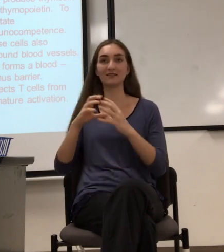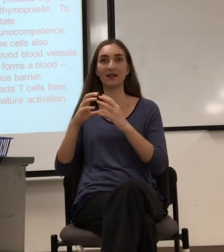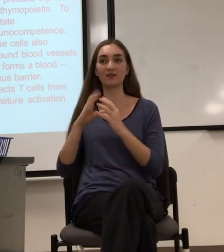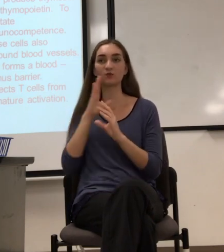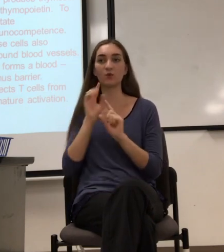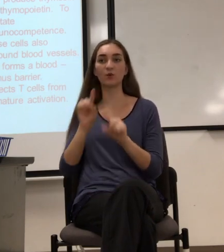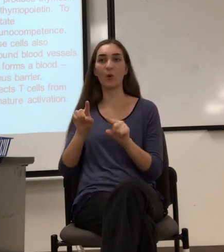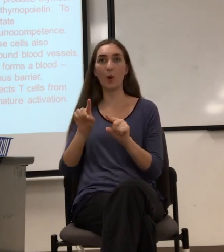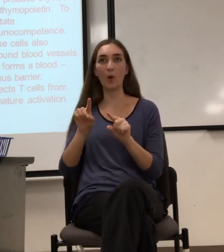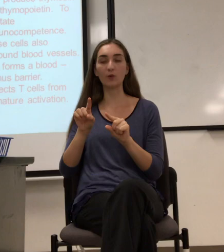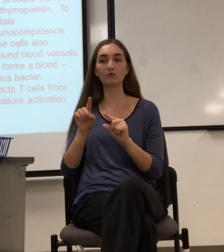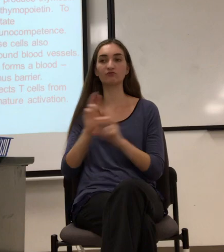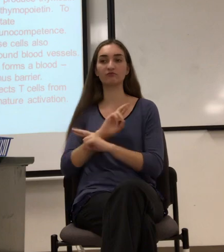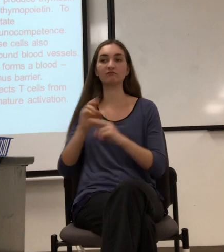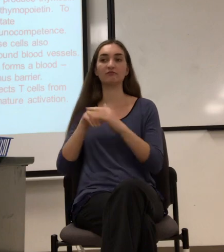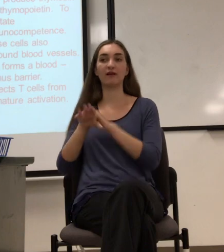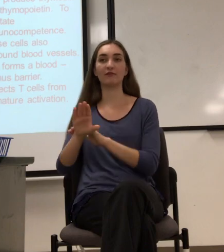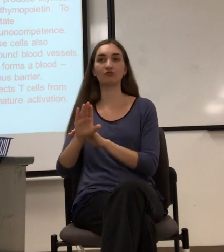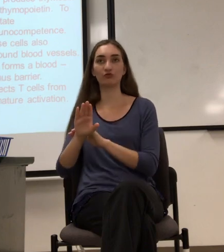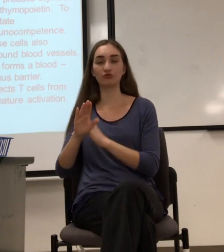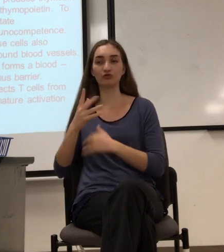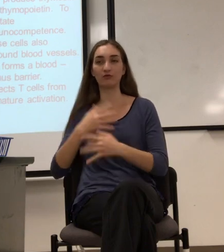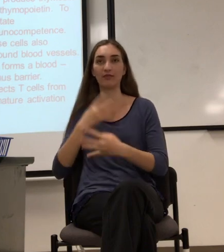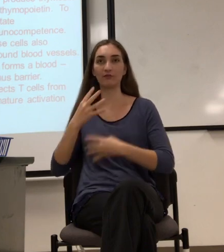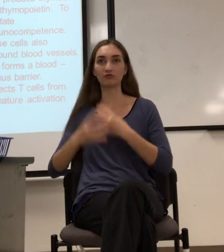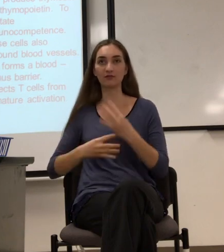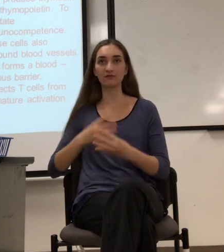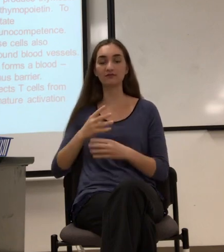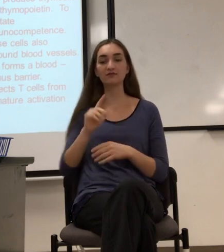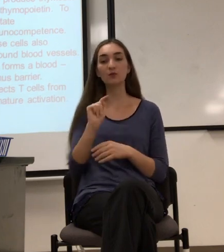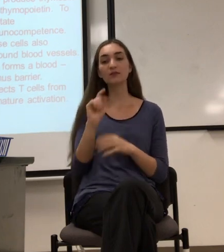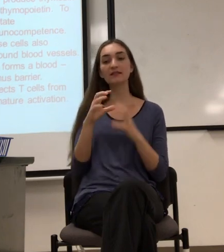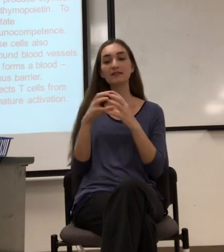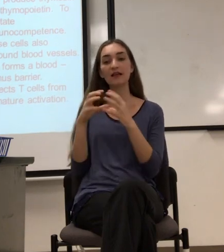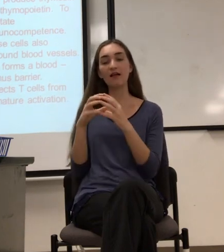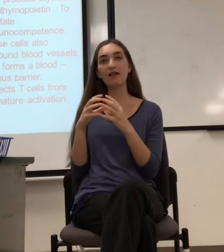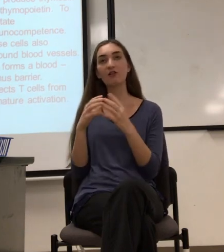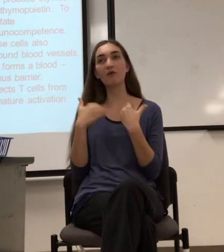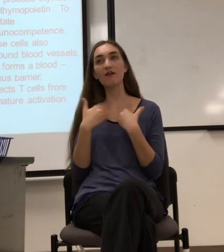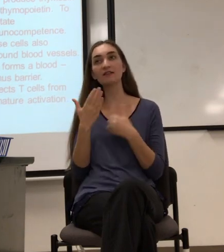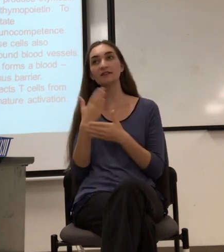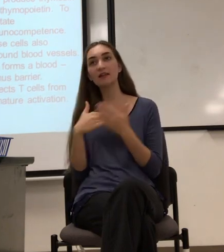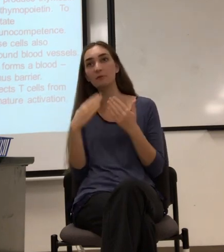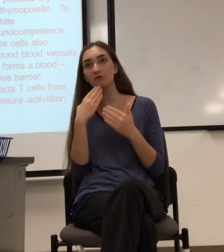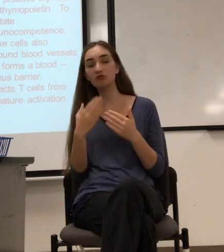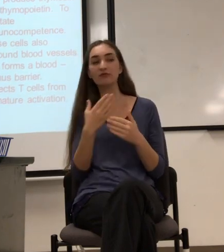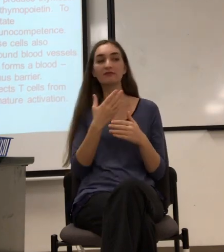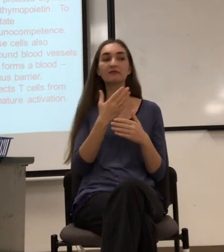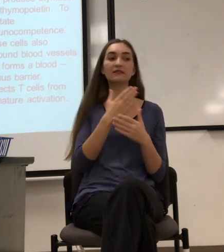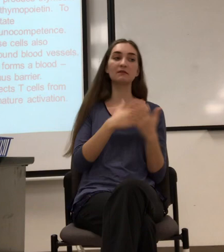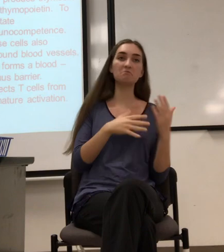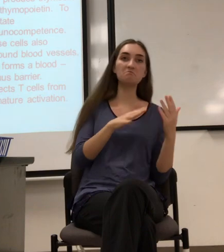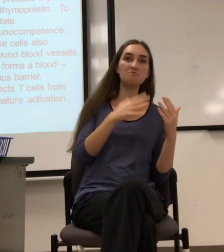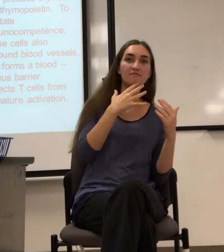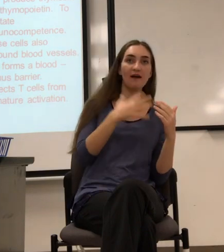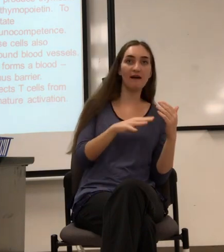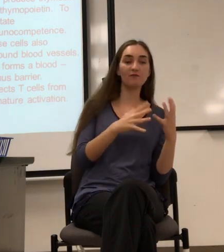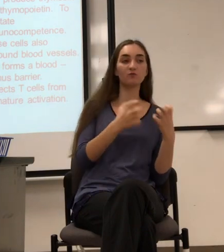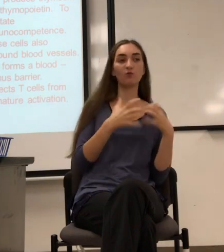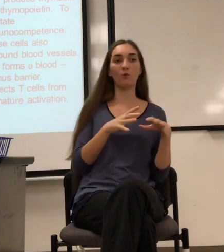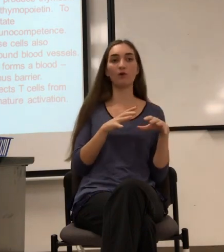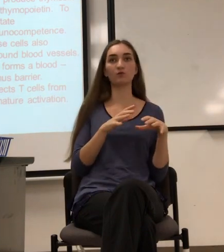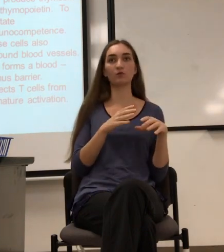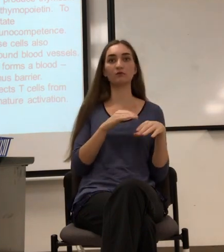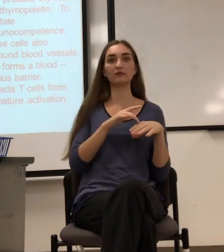here, the T cells, you got some good ones, got some bad ones. And you don't want to prematurely activate the bad ones. So you